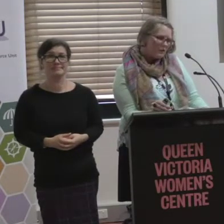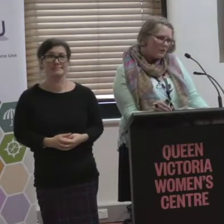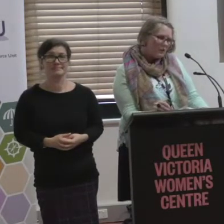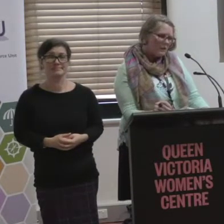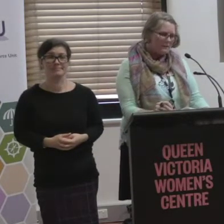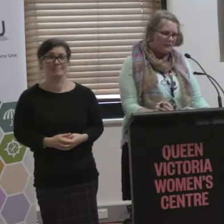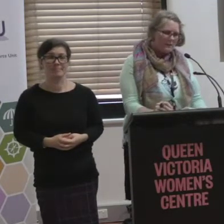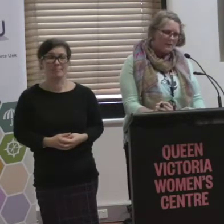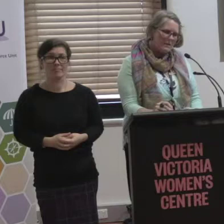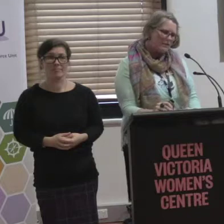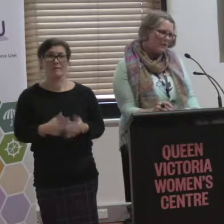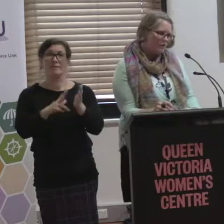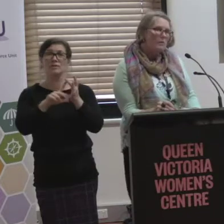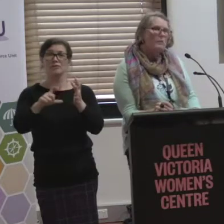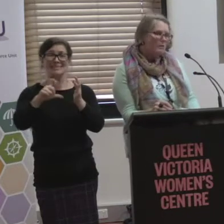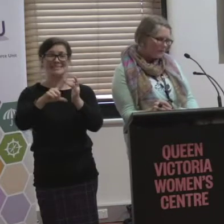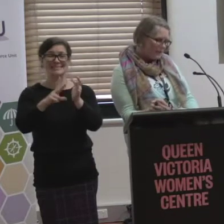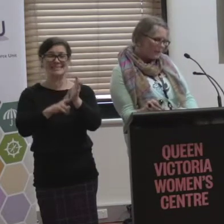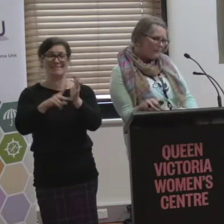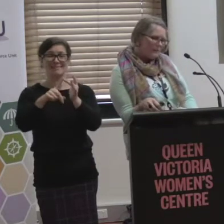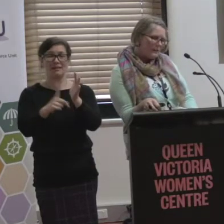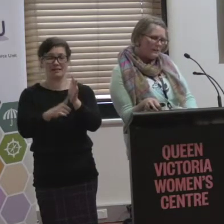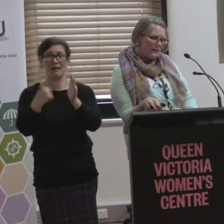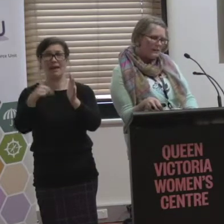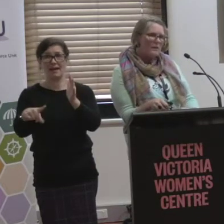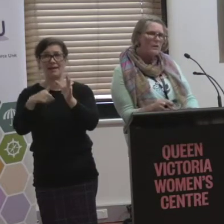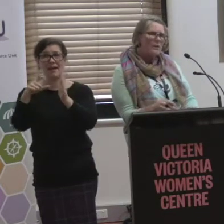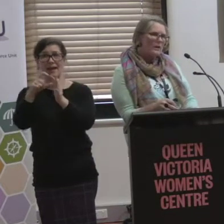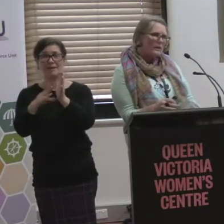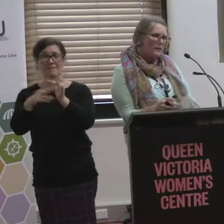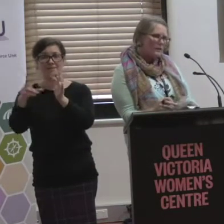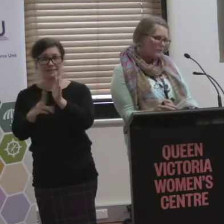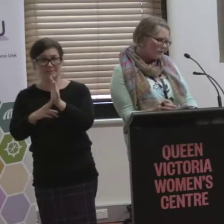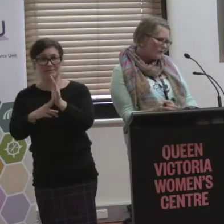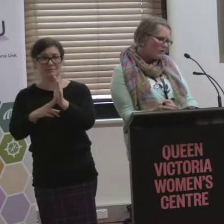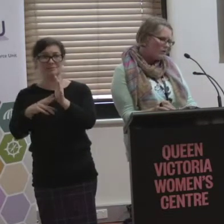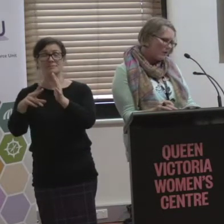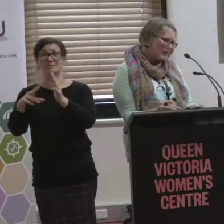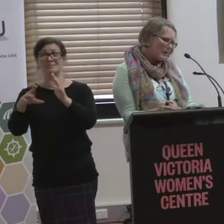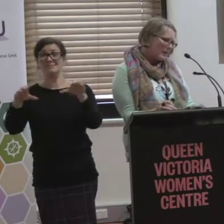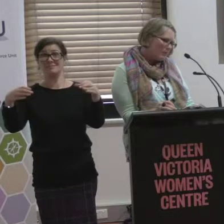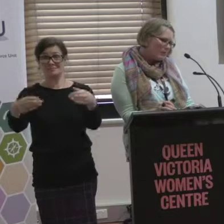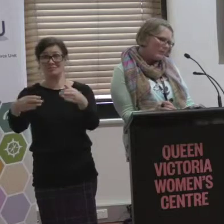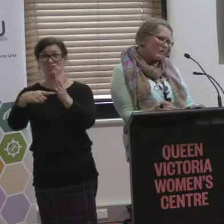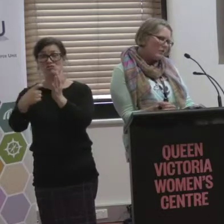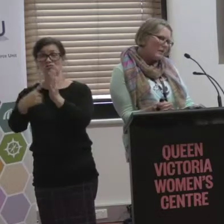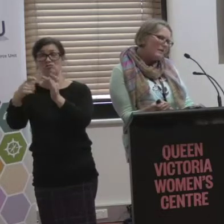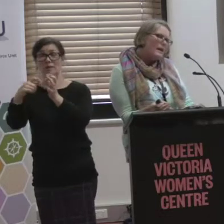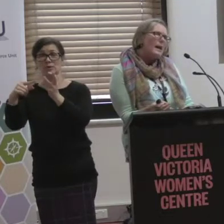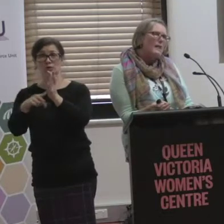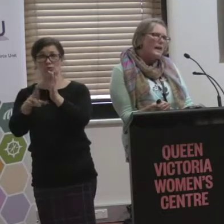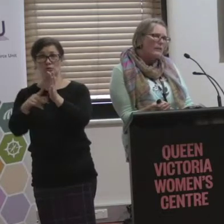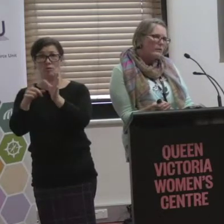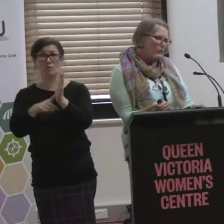So the Victorian Civil and Administrative Tribunal, VCAT, is the authority that has the jurisdiction over the Guardianship Administration